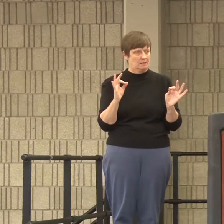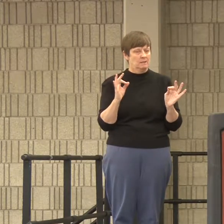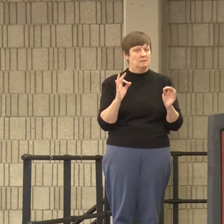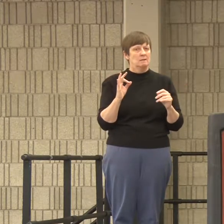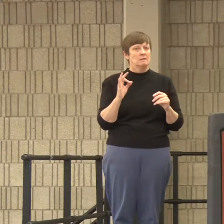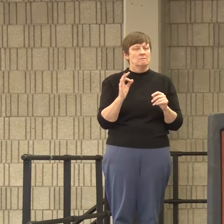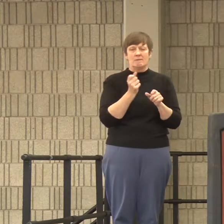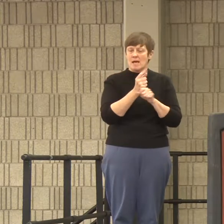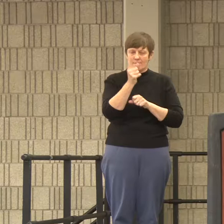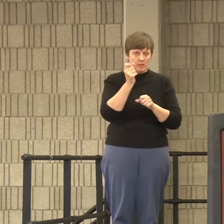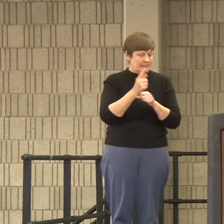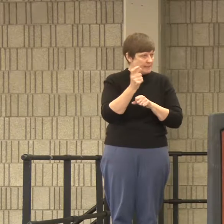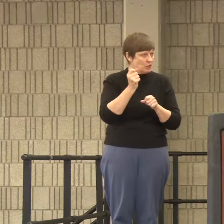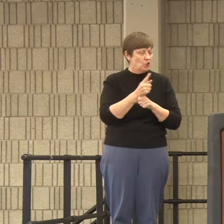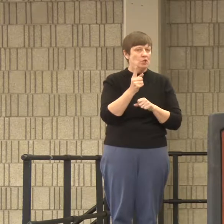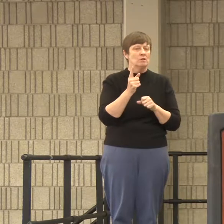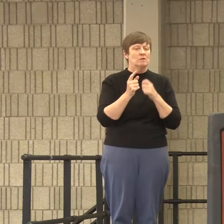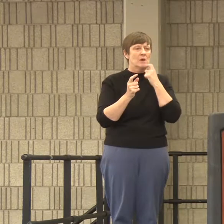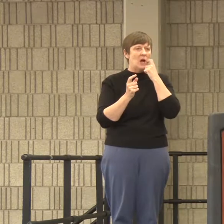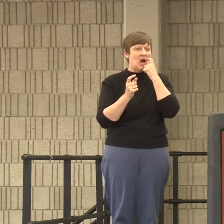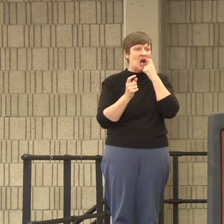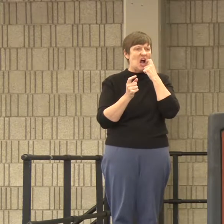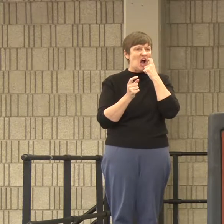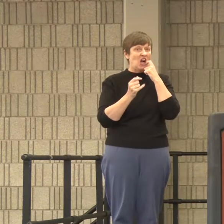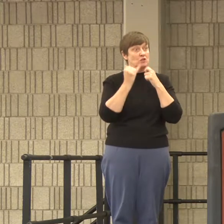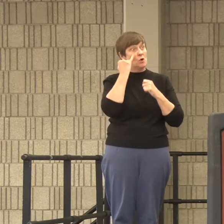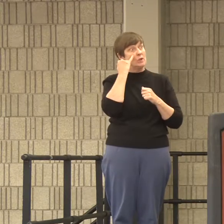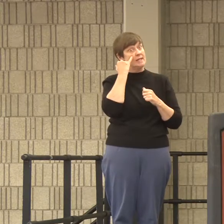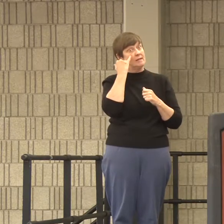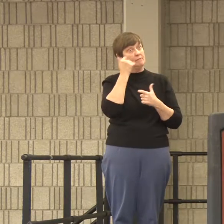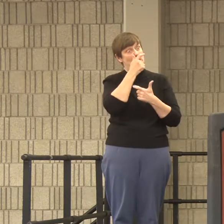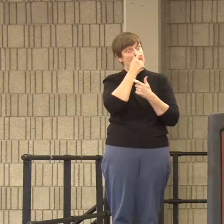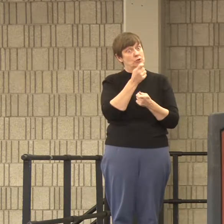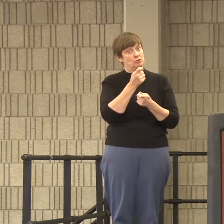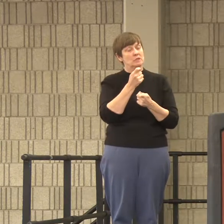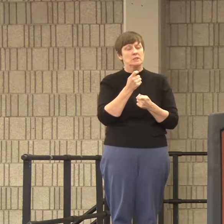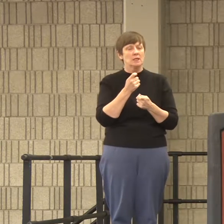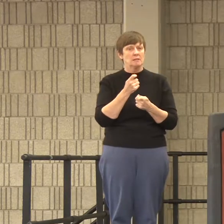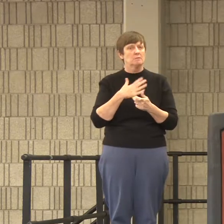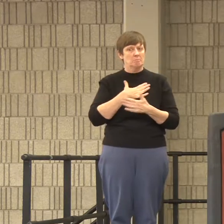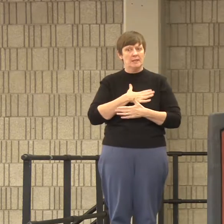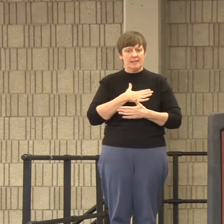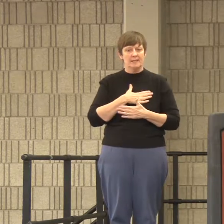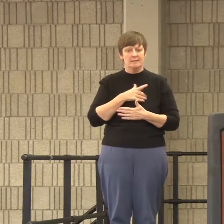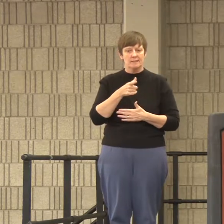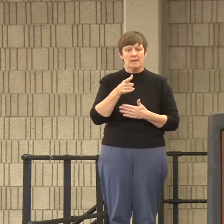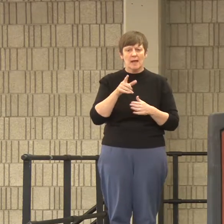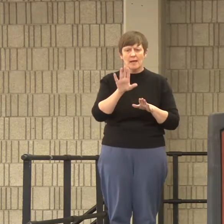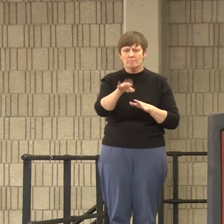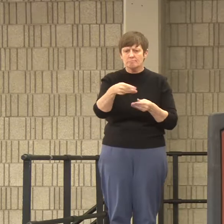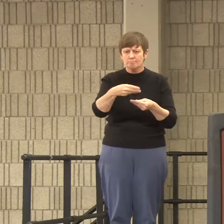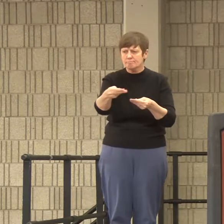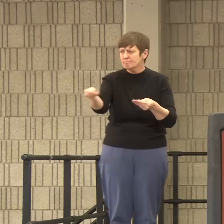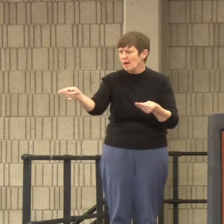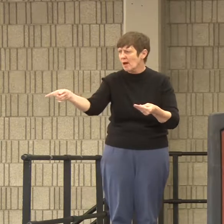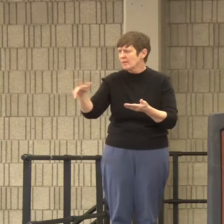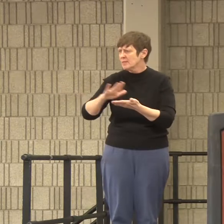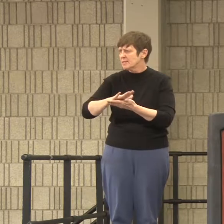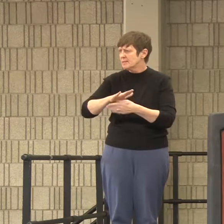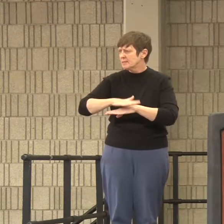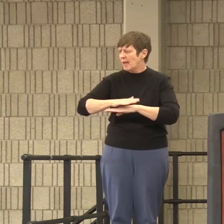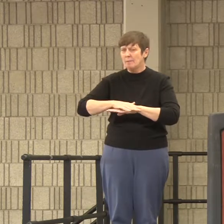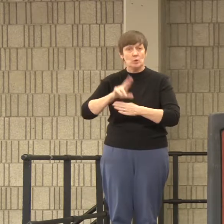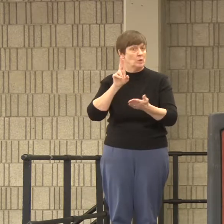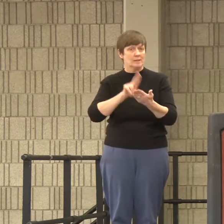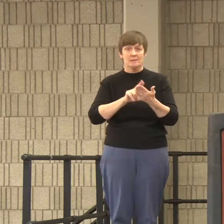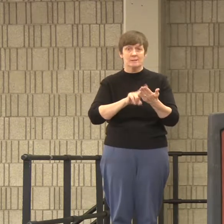us every year. And so if you're interested, please be sure to sign up. You can sign up today afterwards in the